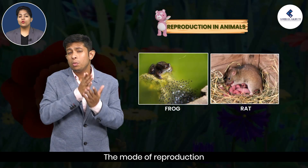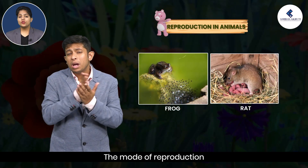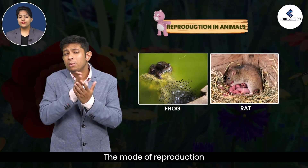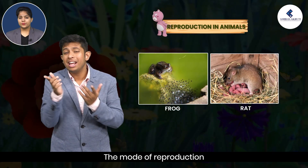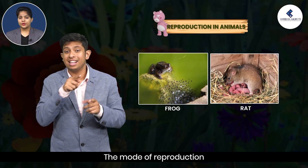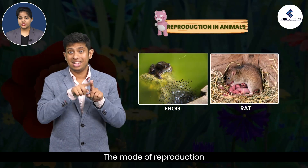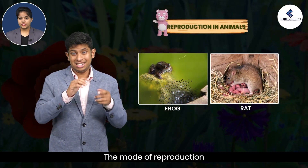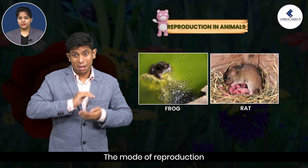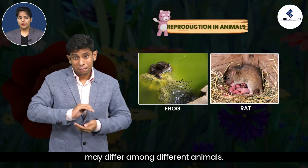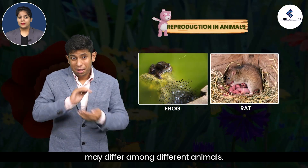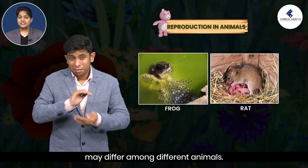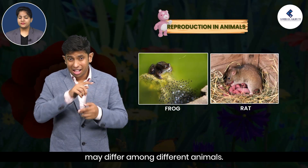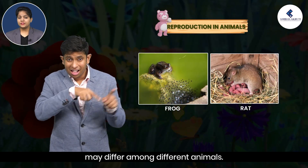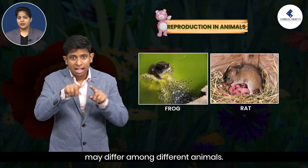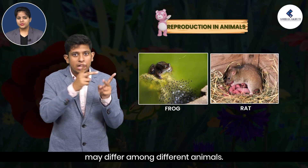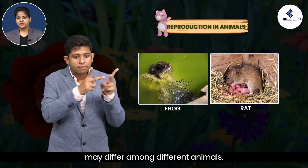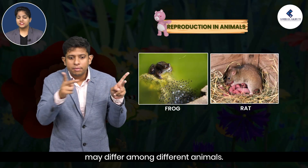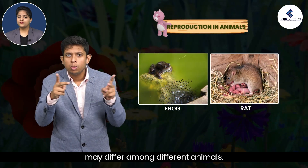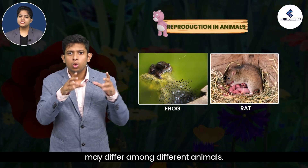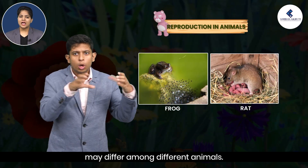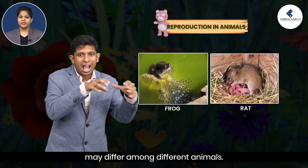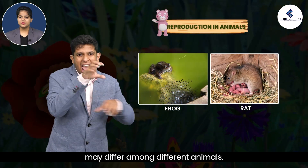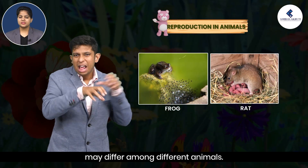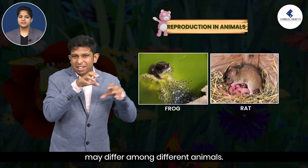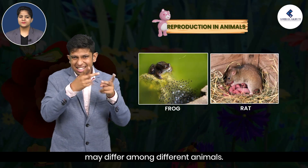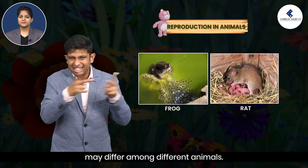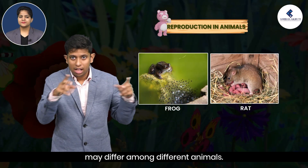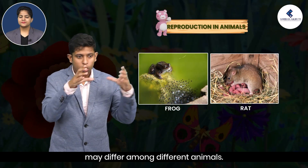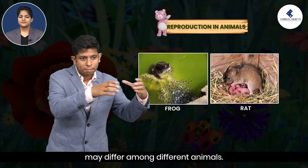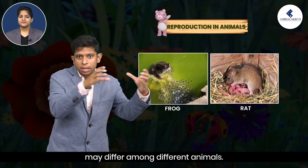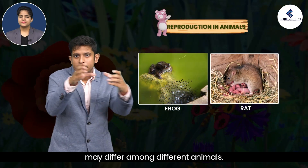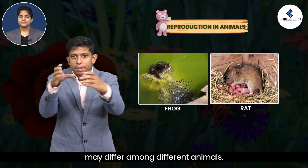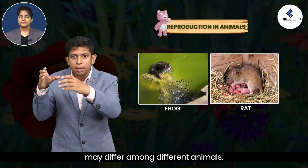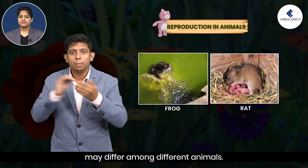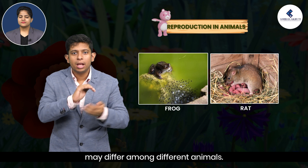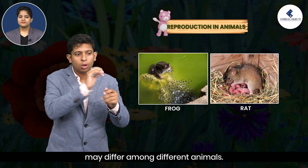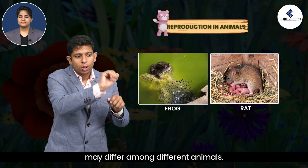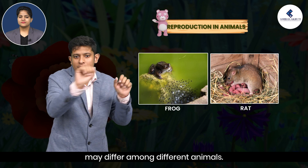The mode of reproduction may differ among different animals.